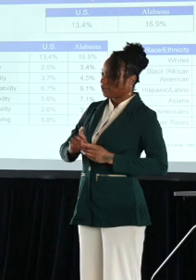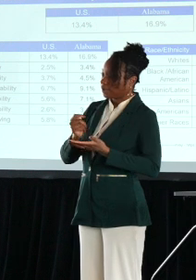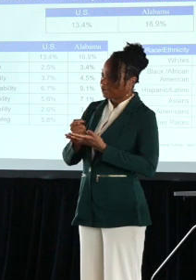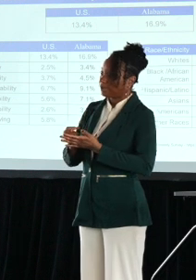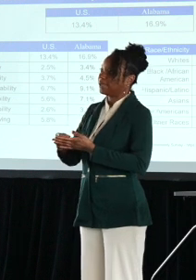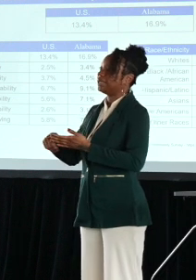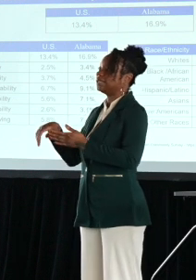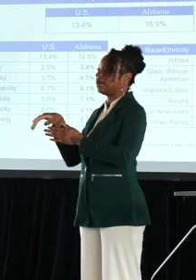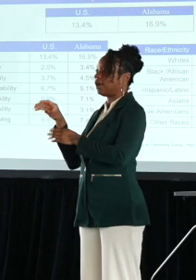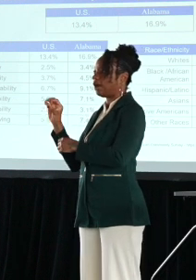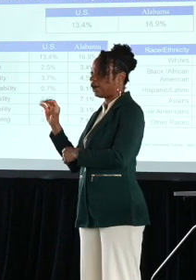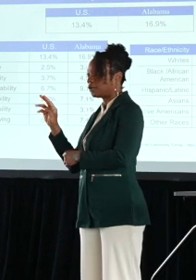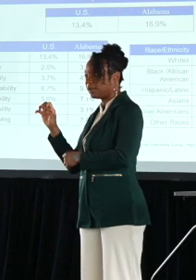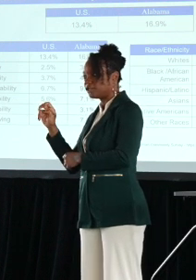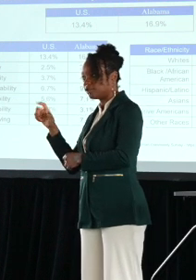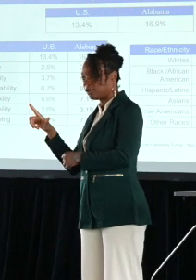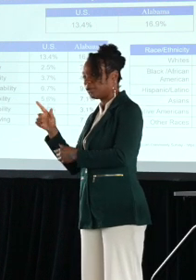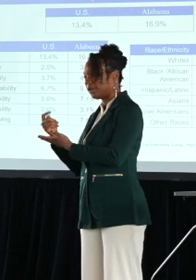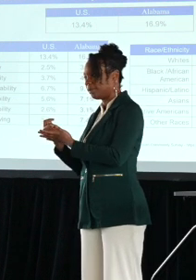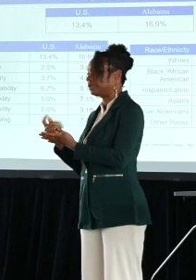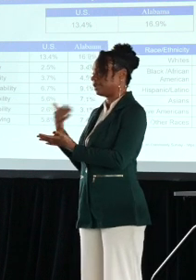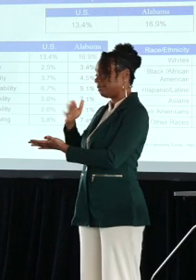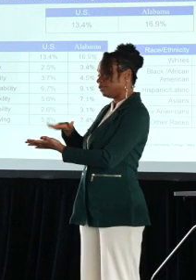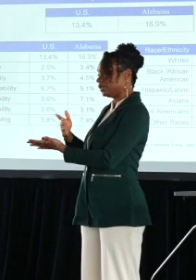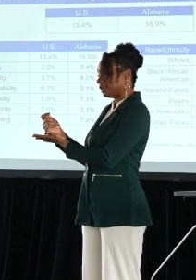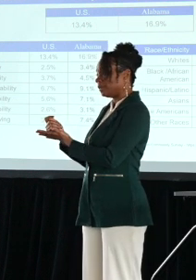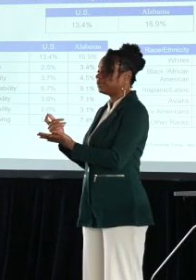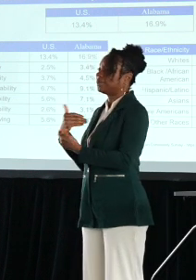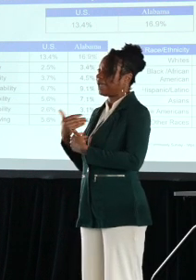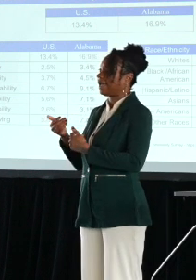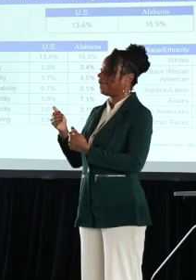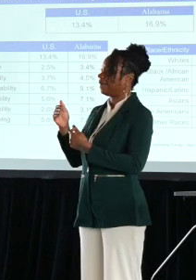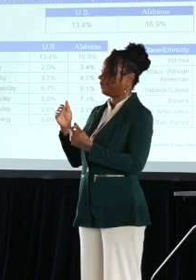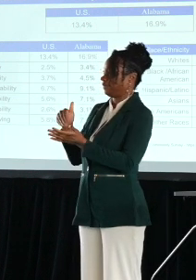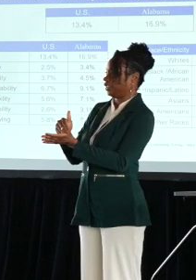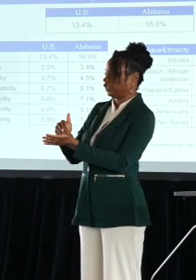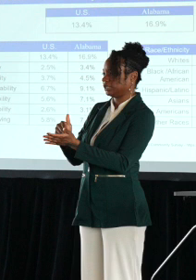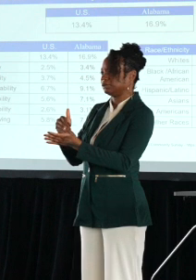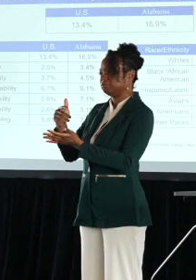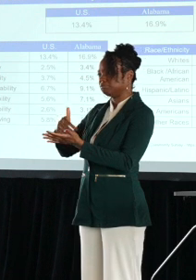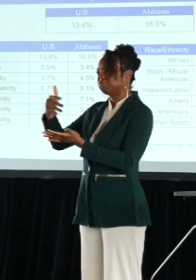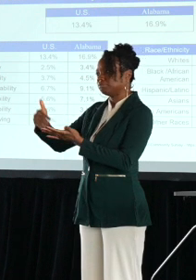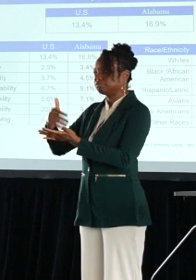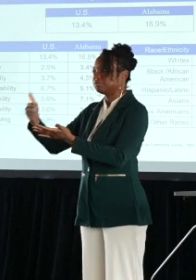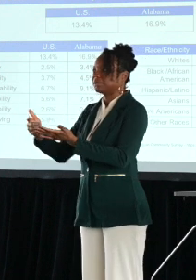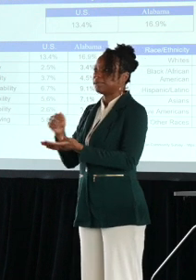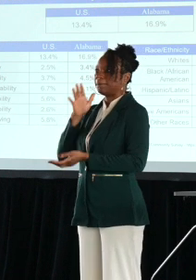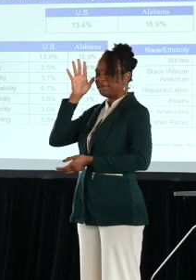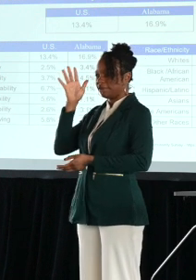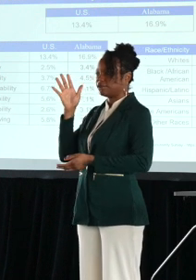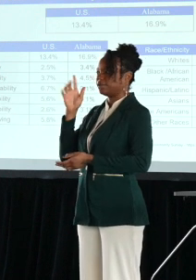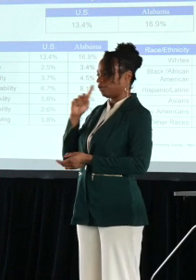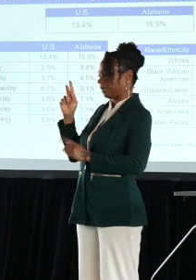professionals with disabilities themselves. And I find that they always come to the program, many of them, not everybody, but many of them come to the